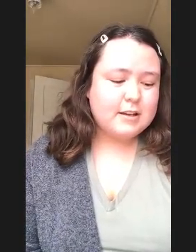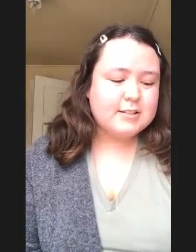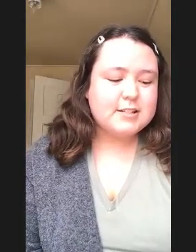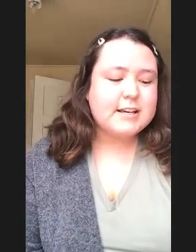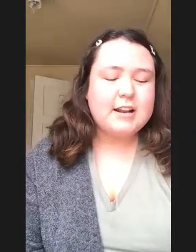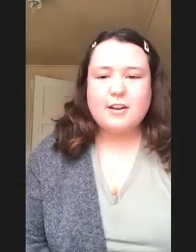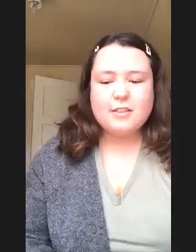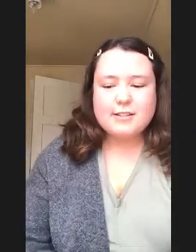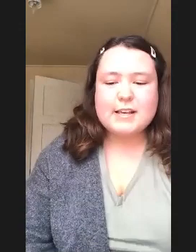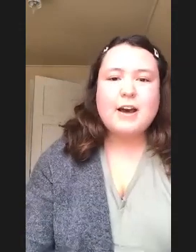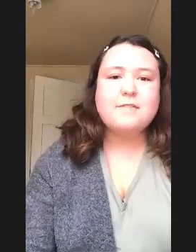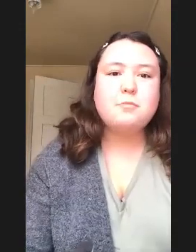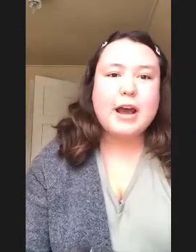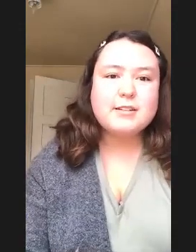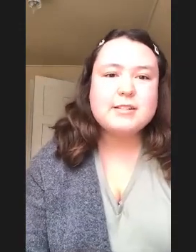it's just kind of one of the things that you have to practice